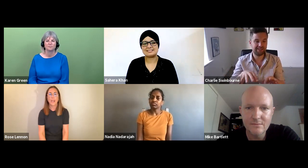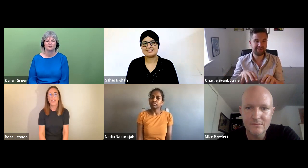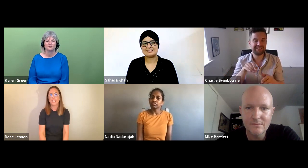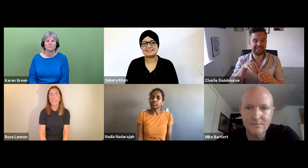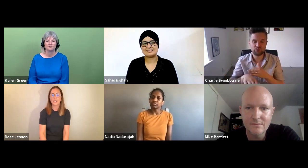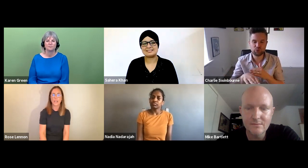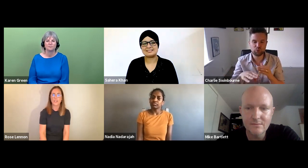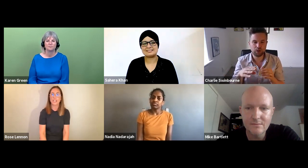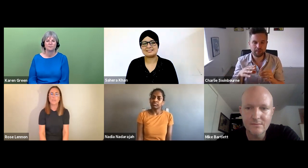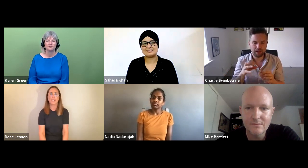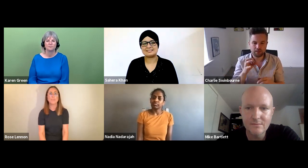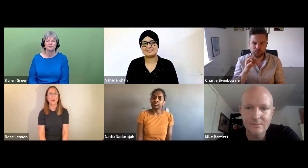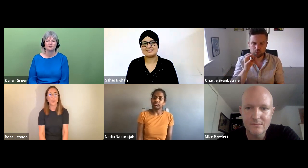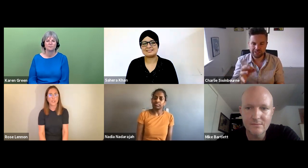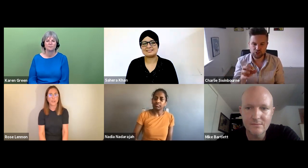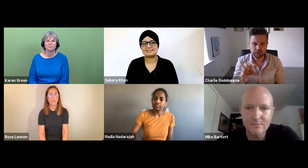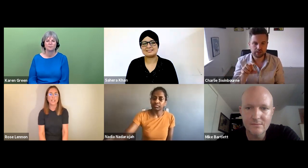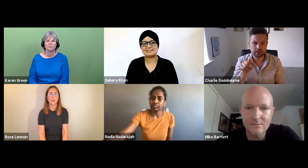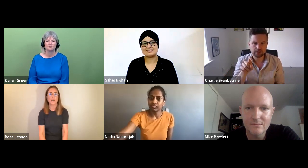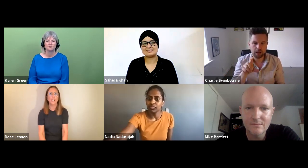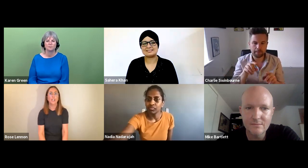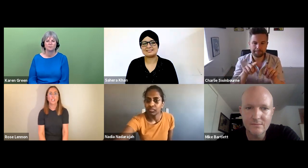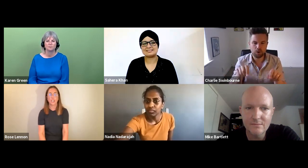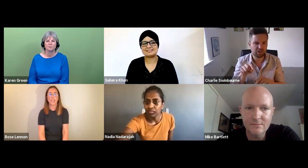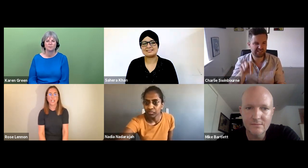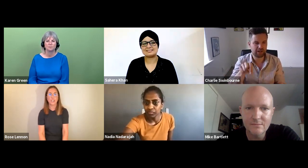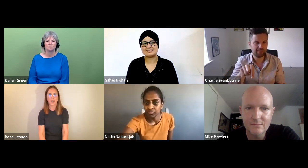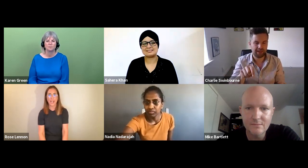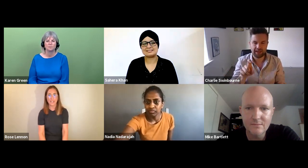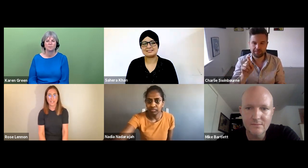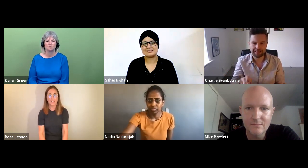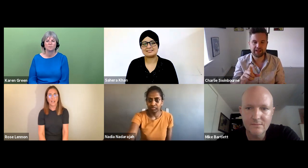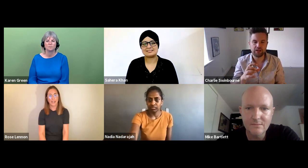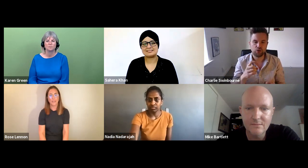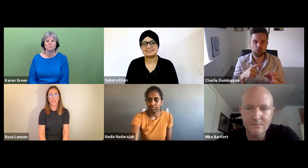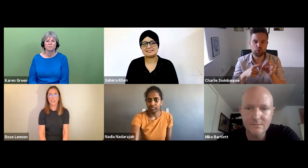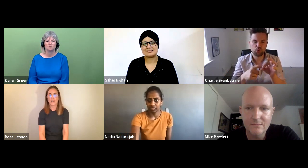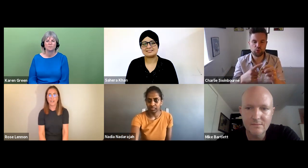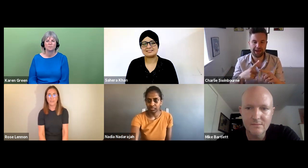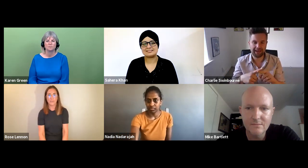have any questions, please post them into our Q&A chat feature.